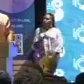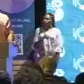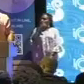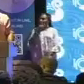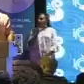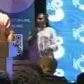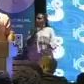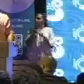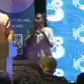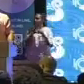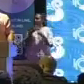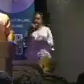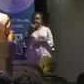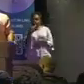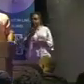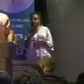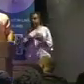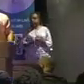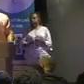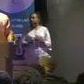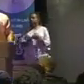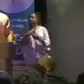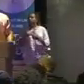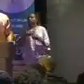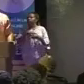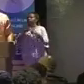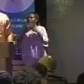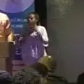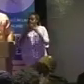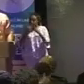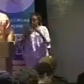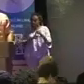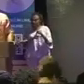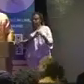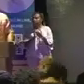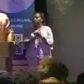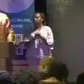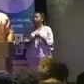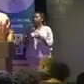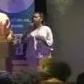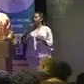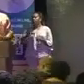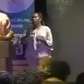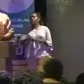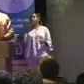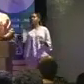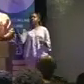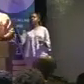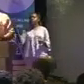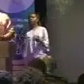Thank you. I think this will be my last question for the day. When I'm